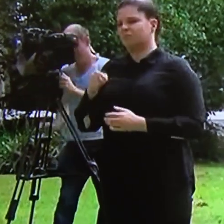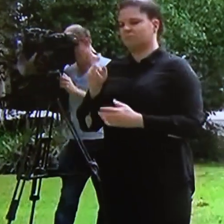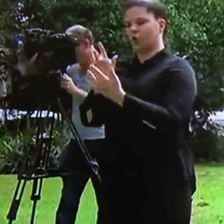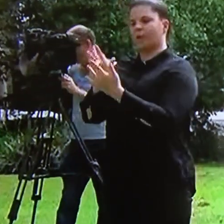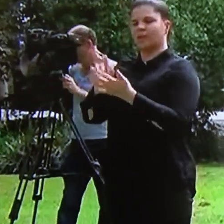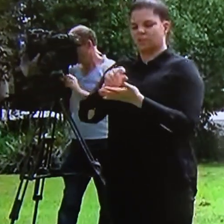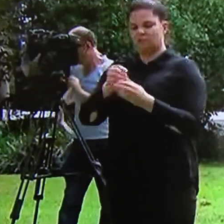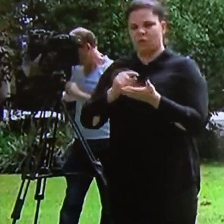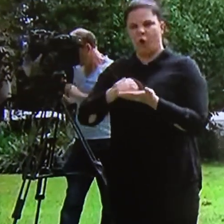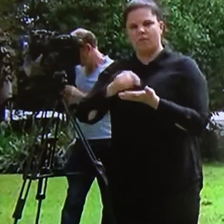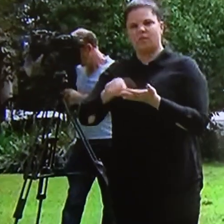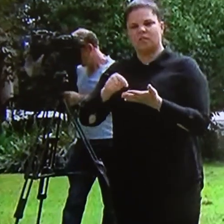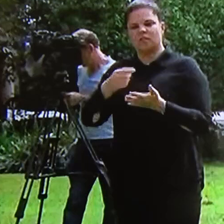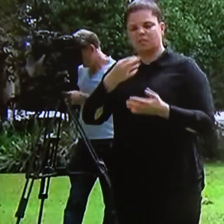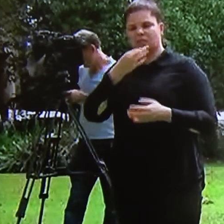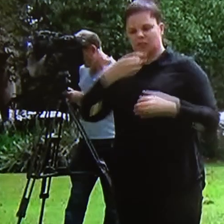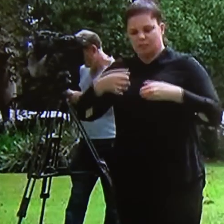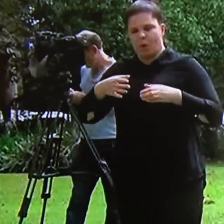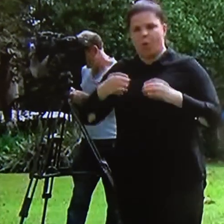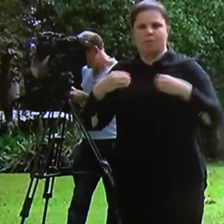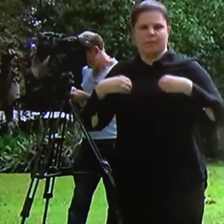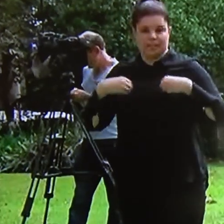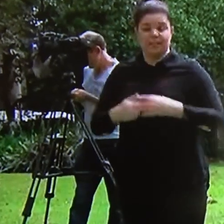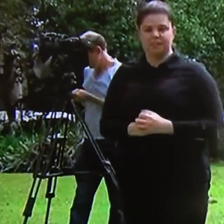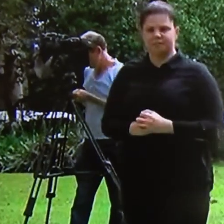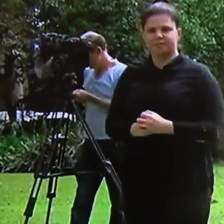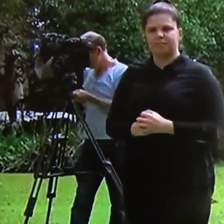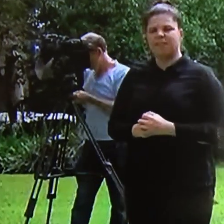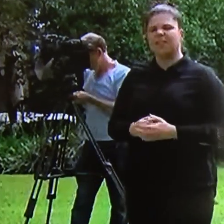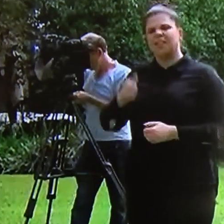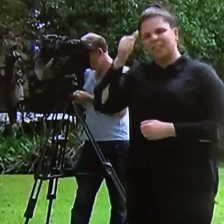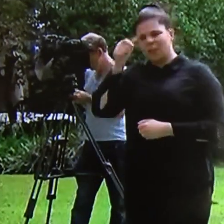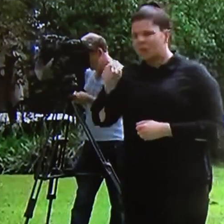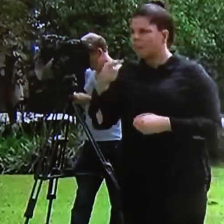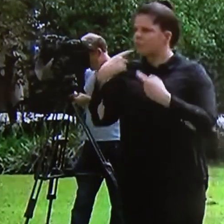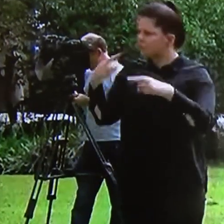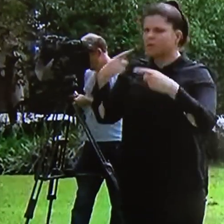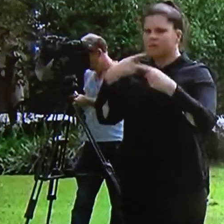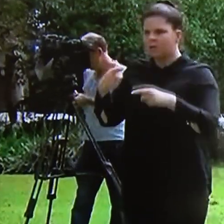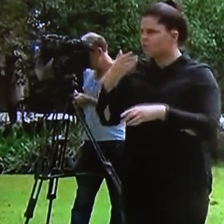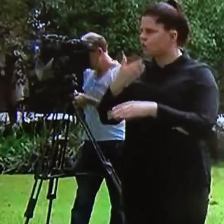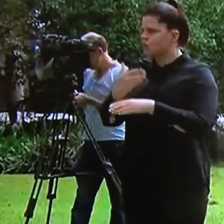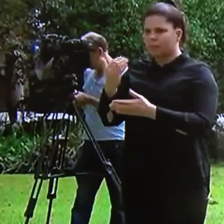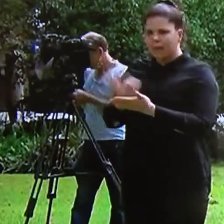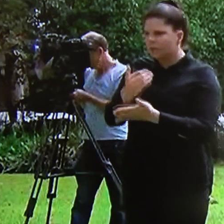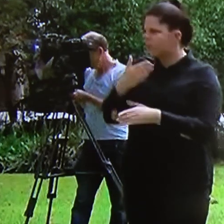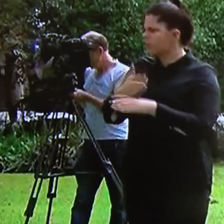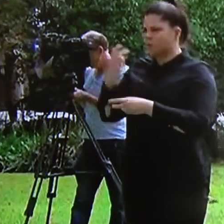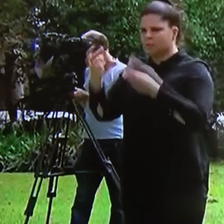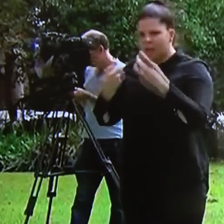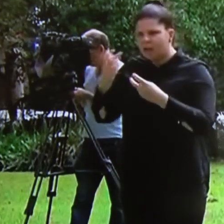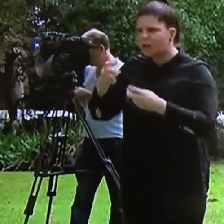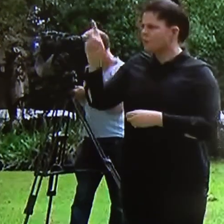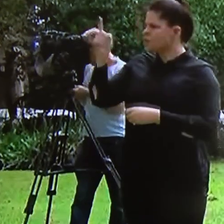is this. For small businesses, there are lots of announcements that they're coping with at the moment, whether it's JobKeeper, JobSeeker, and